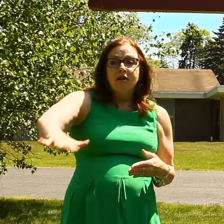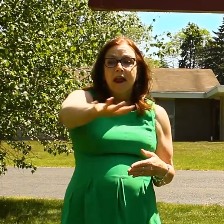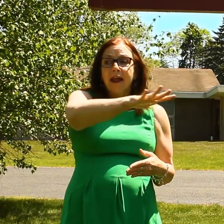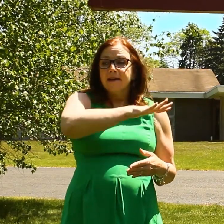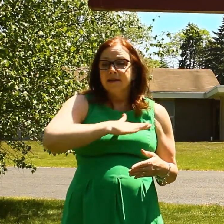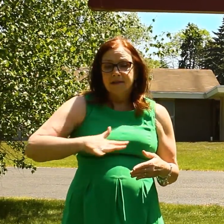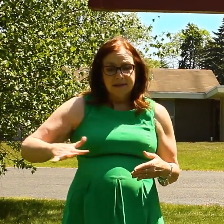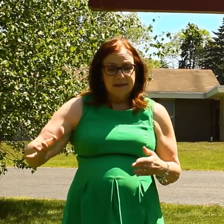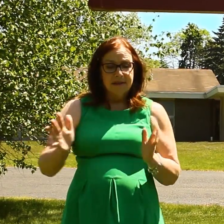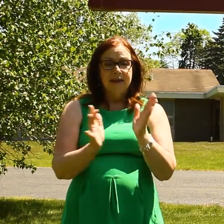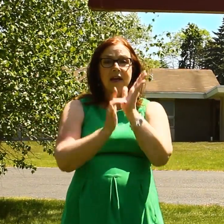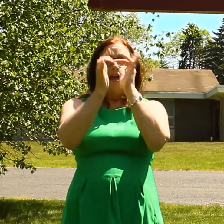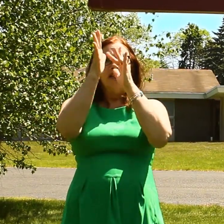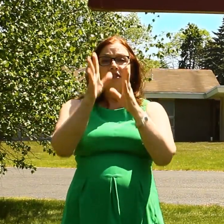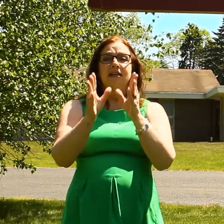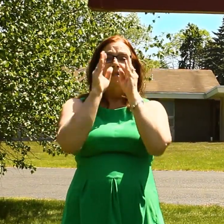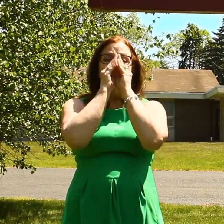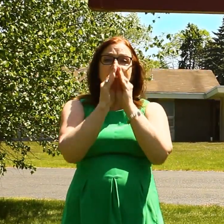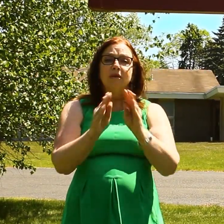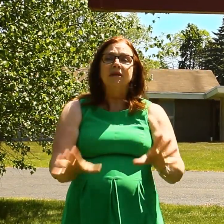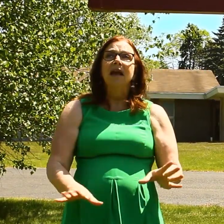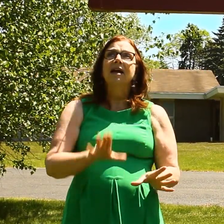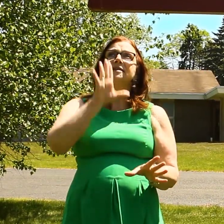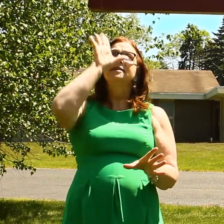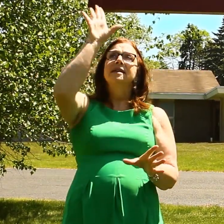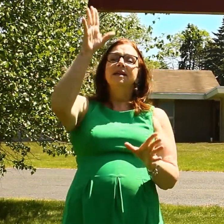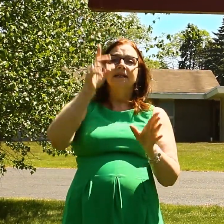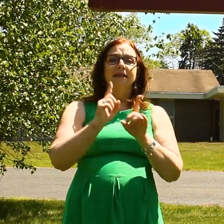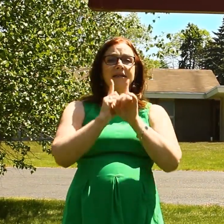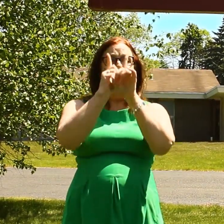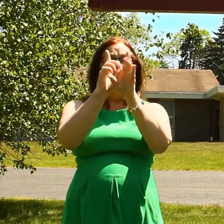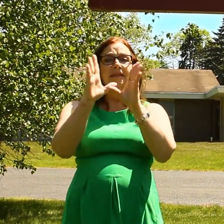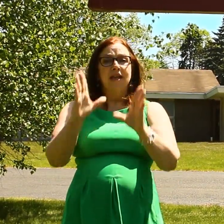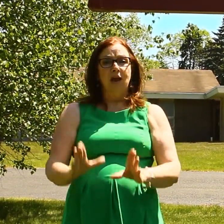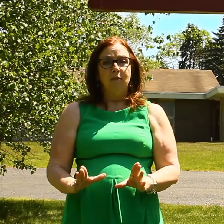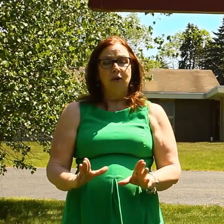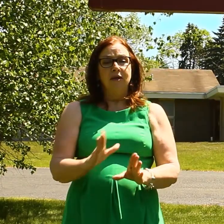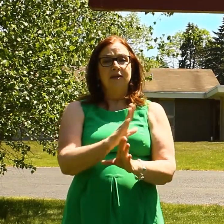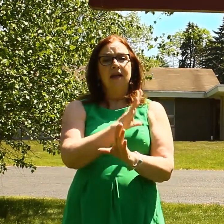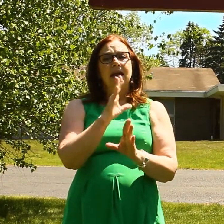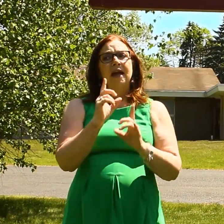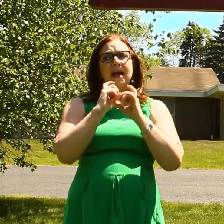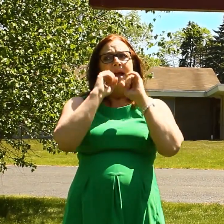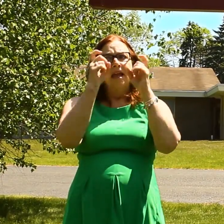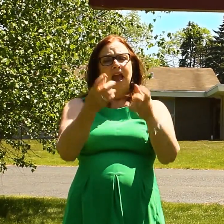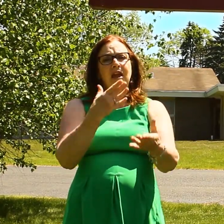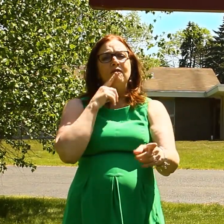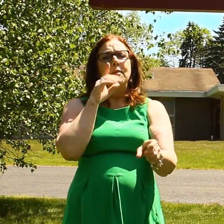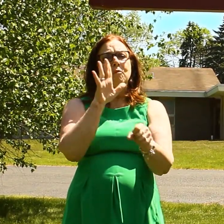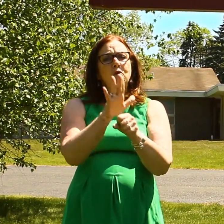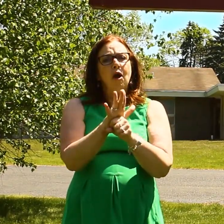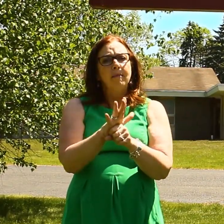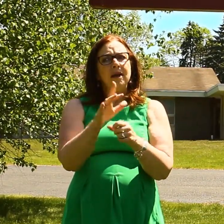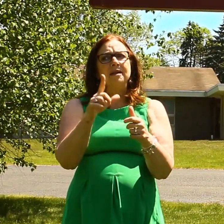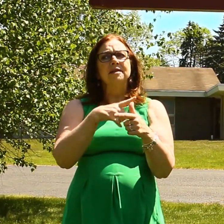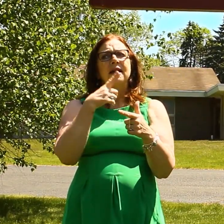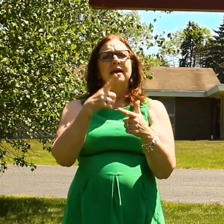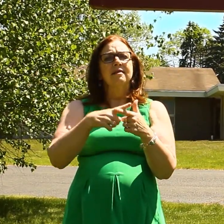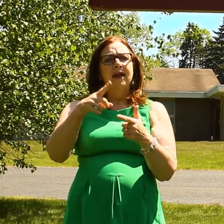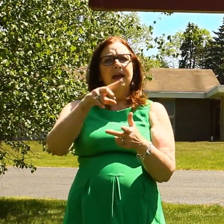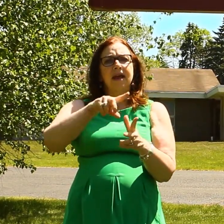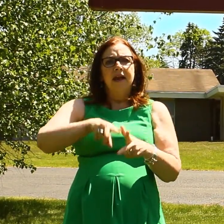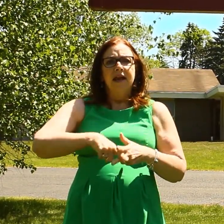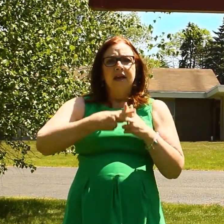area, Jesus blessed his disciples and gave them some promises, and then he started